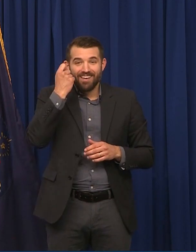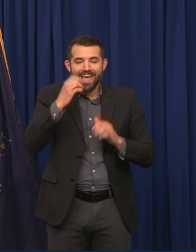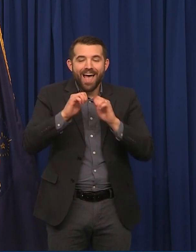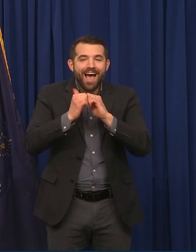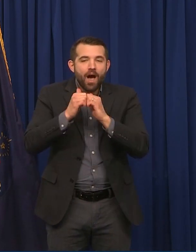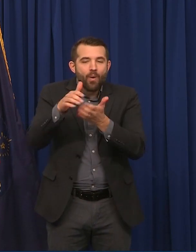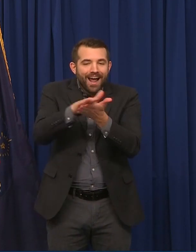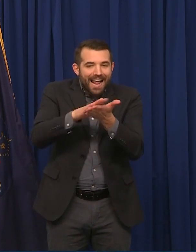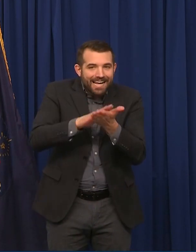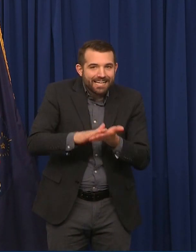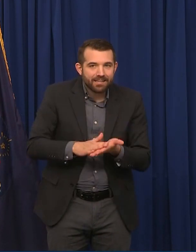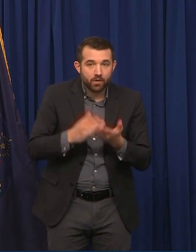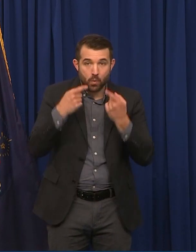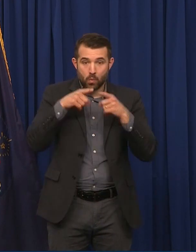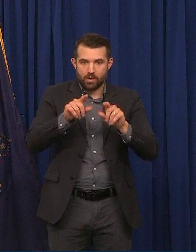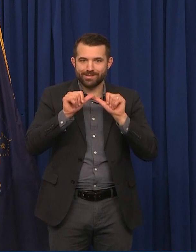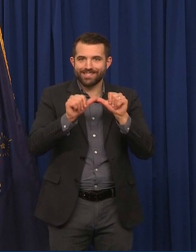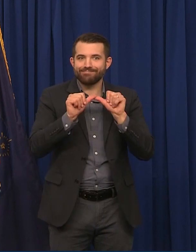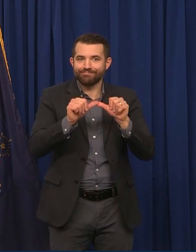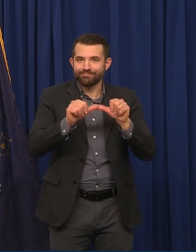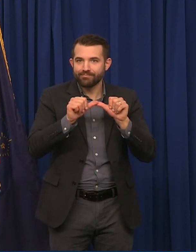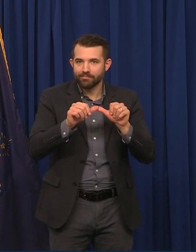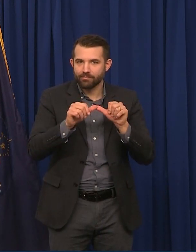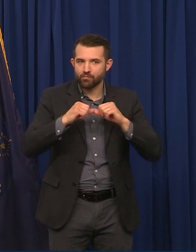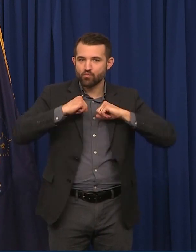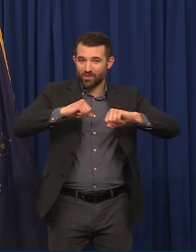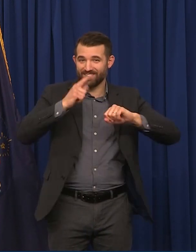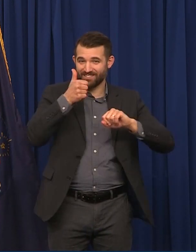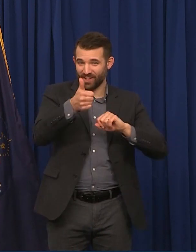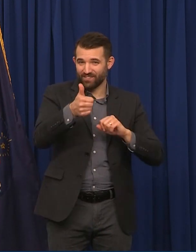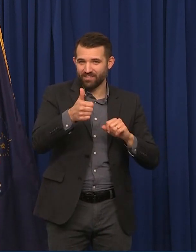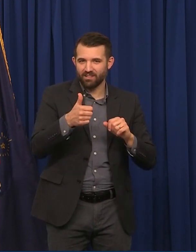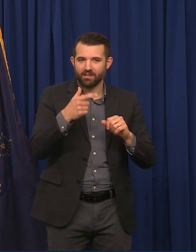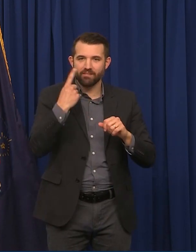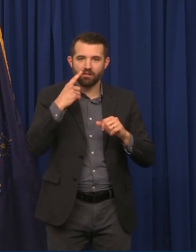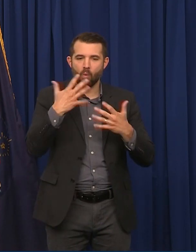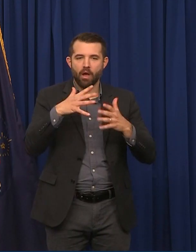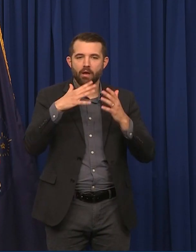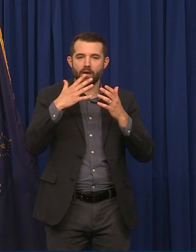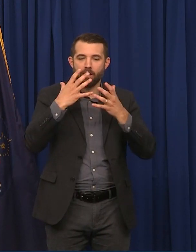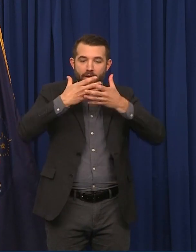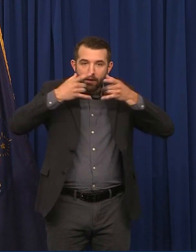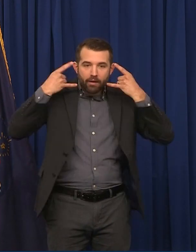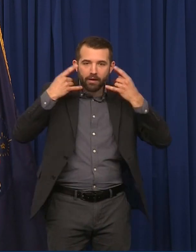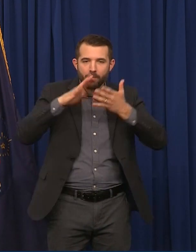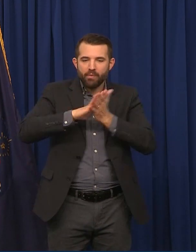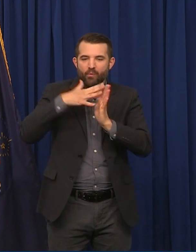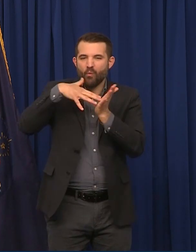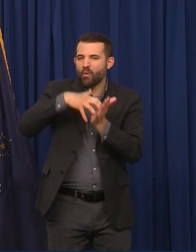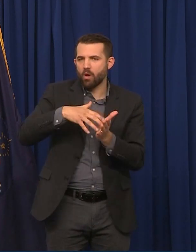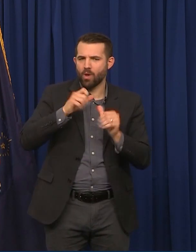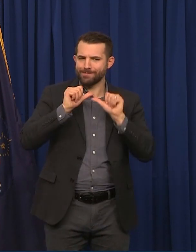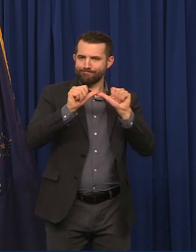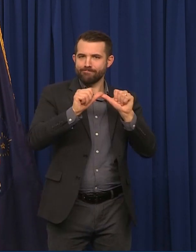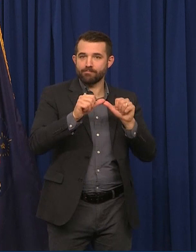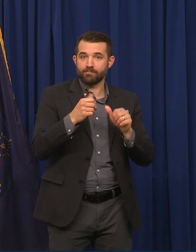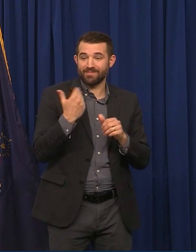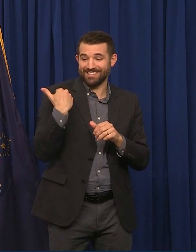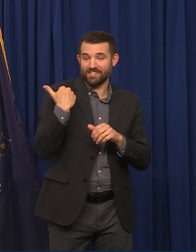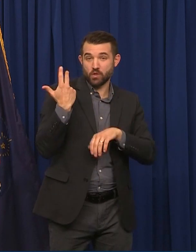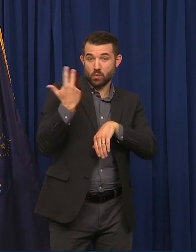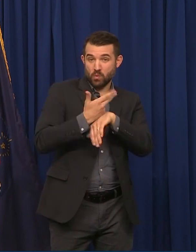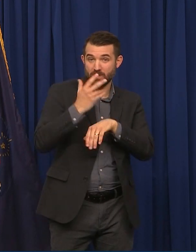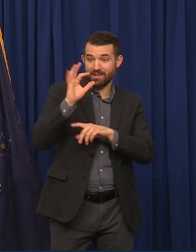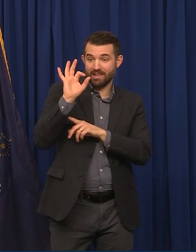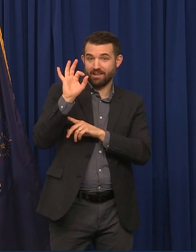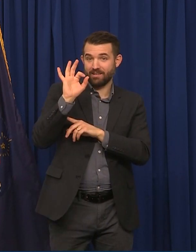safe. There, just in recent days, have also been FDA approvals of devices that can